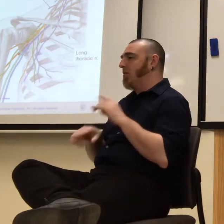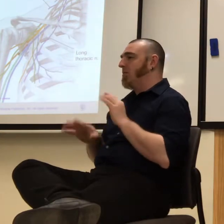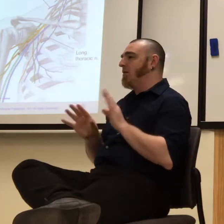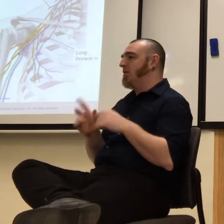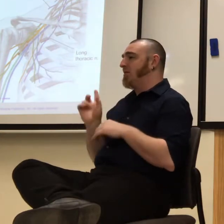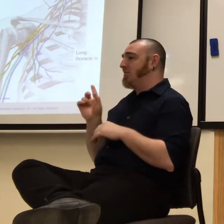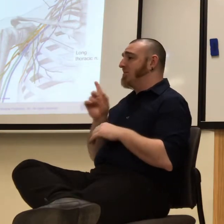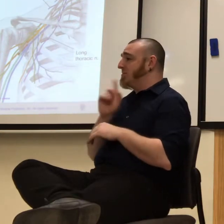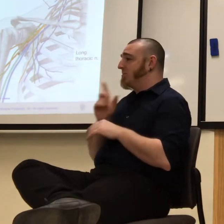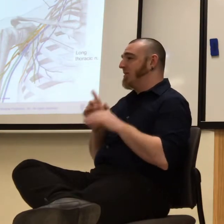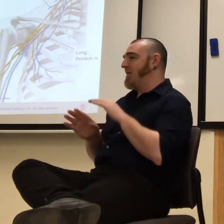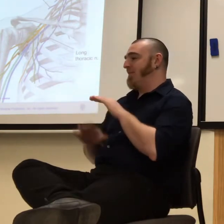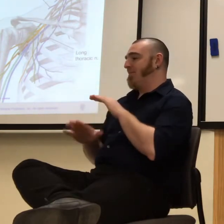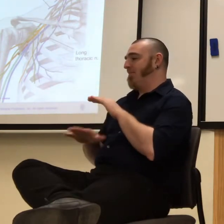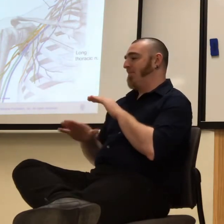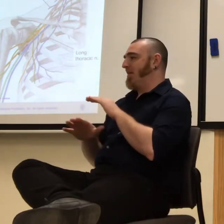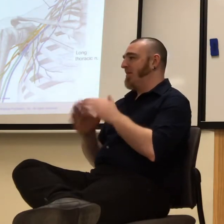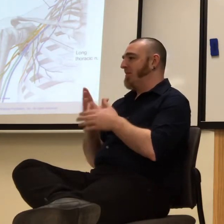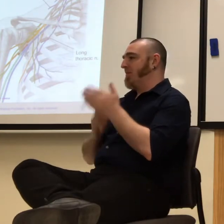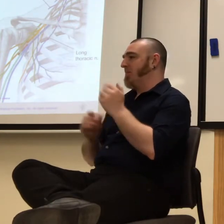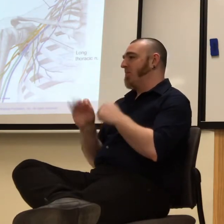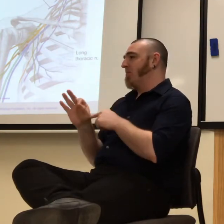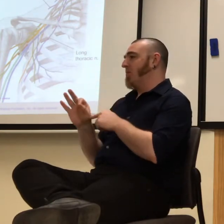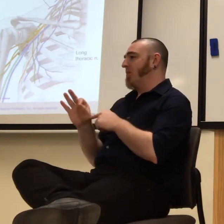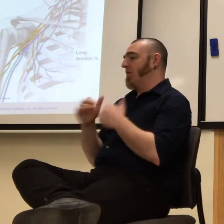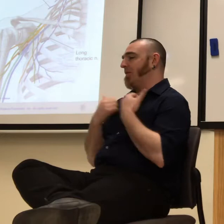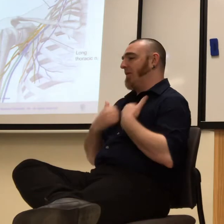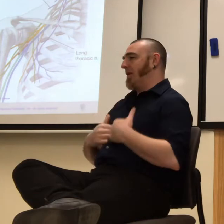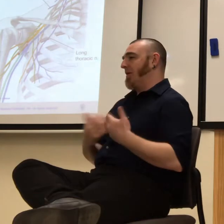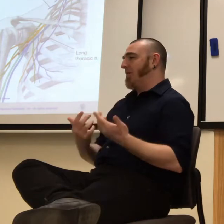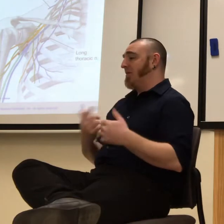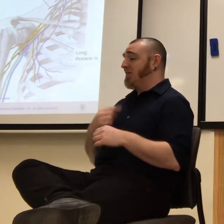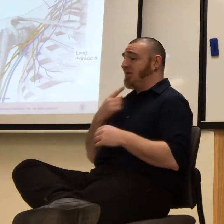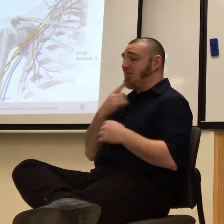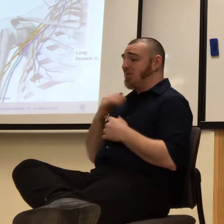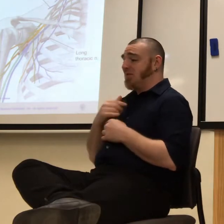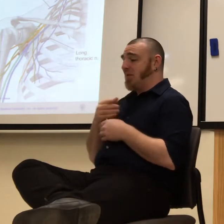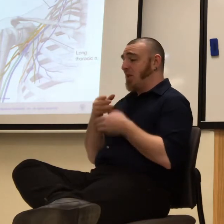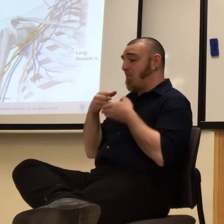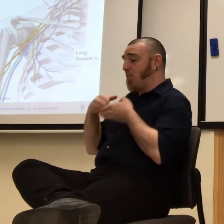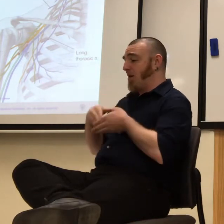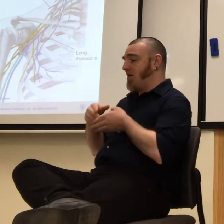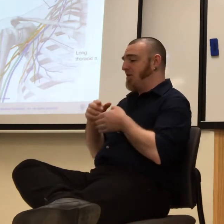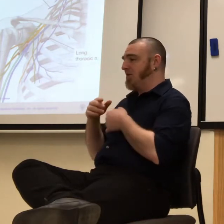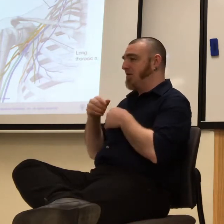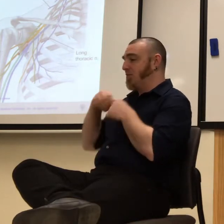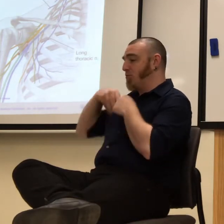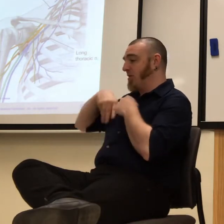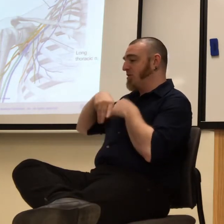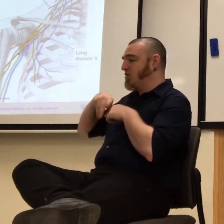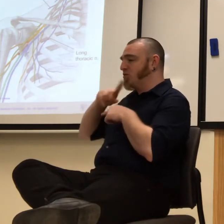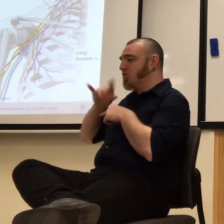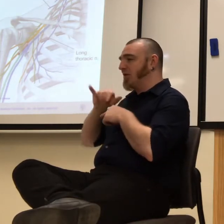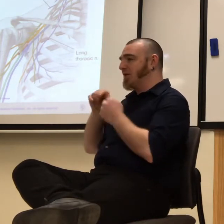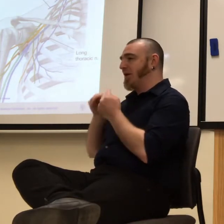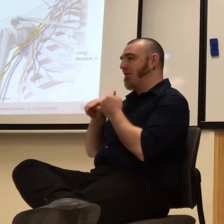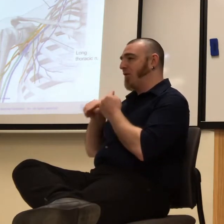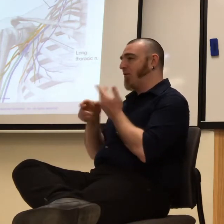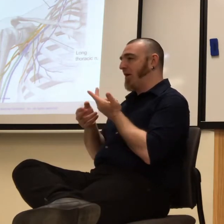of anatomy. It's like, let's pretend a branch is a freeway. Freeways are great, don't they get us to where we need